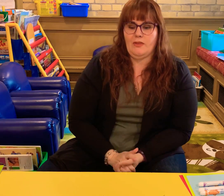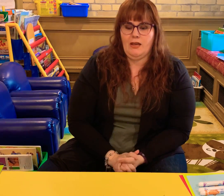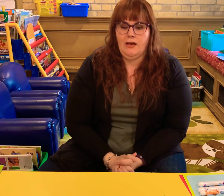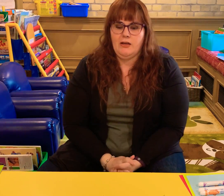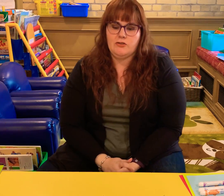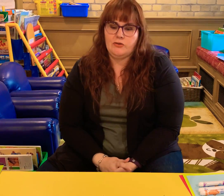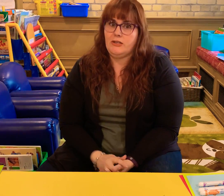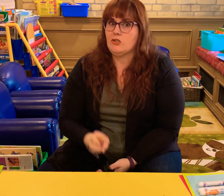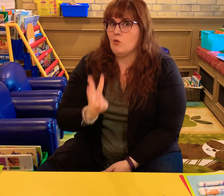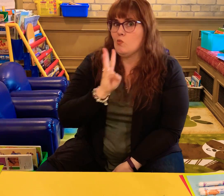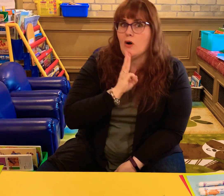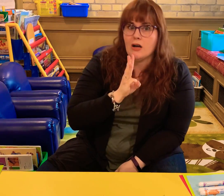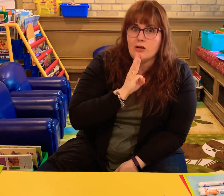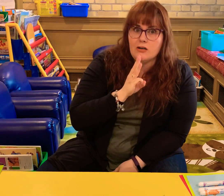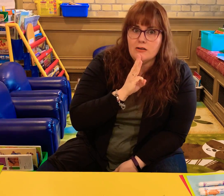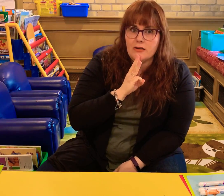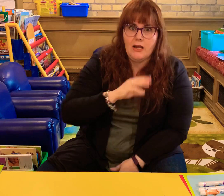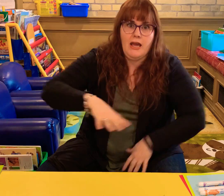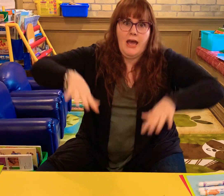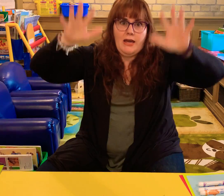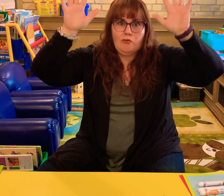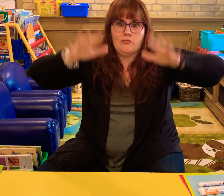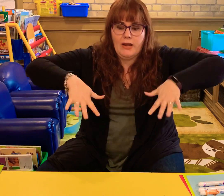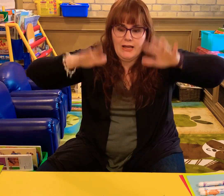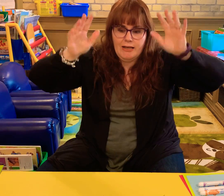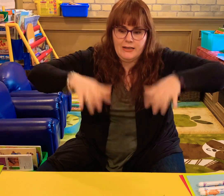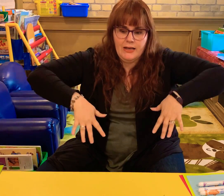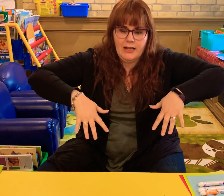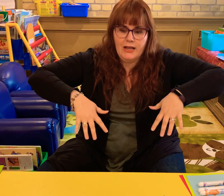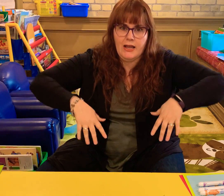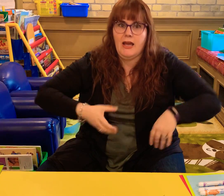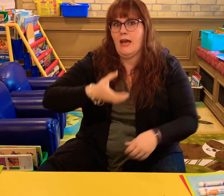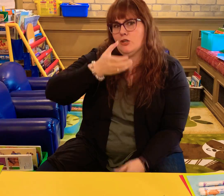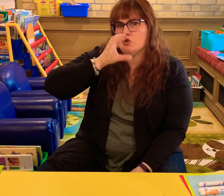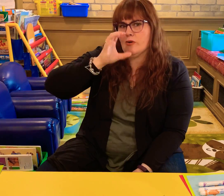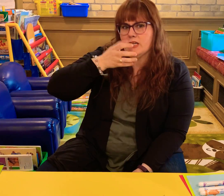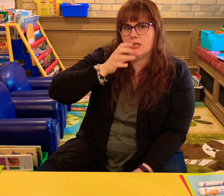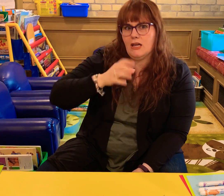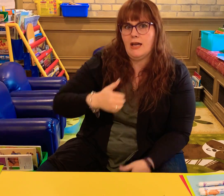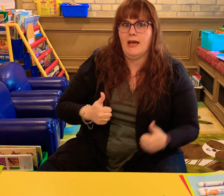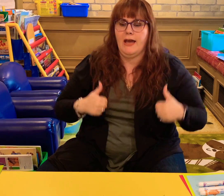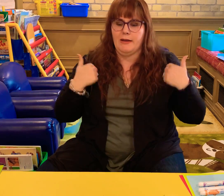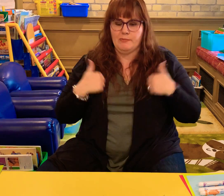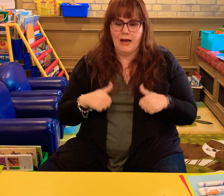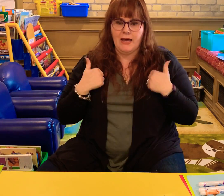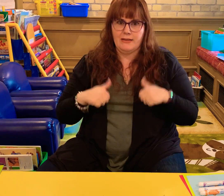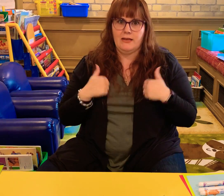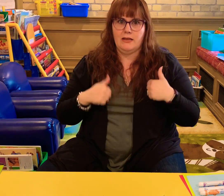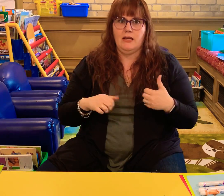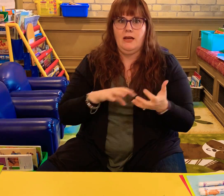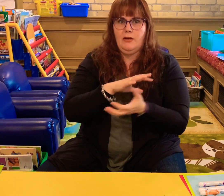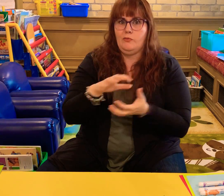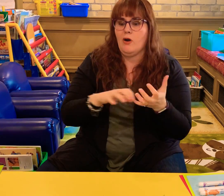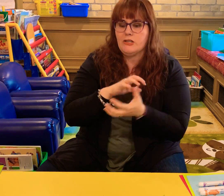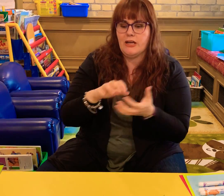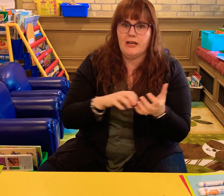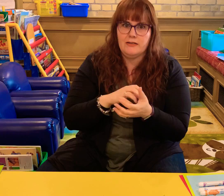So you need to know water, and rain, and drink, and bath, and wash hands,